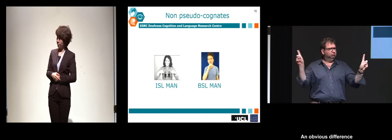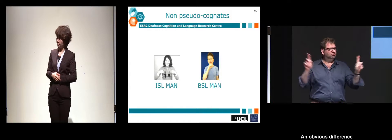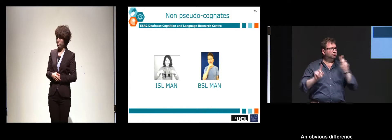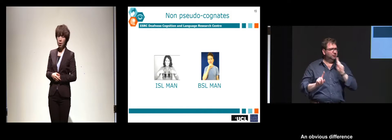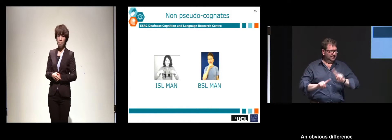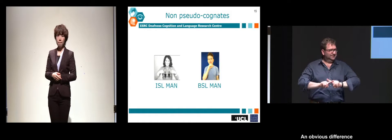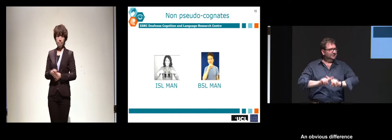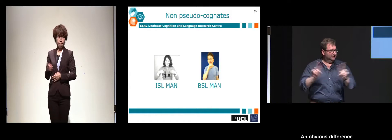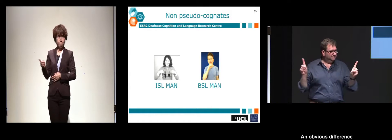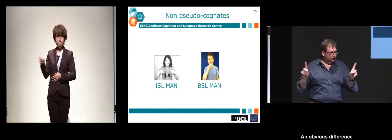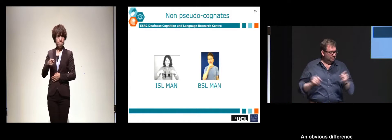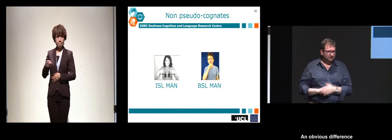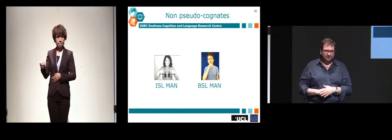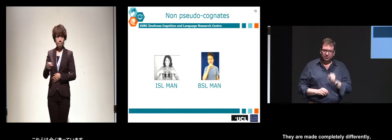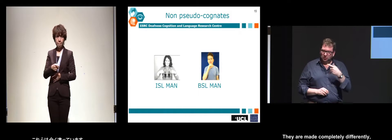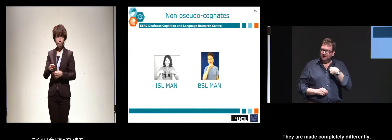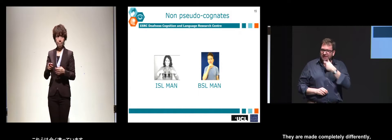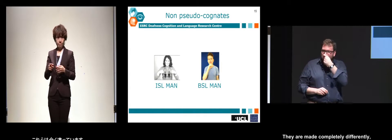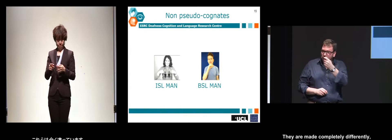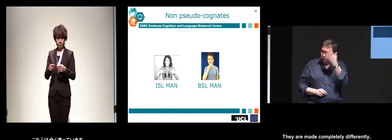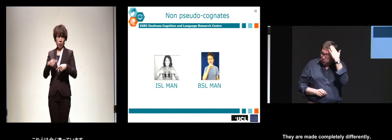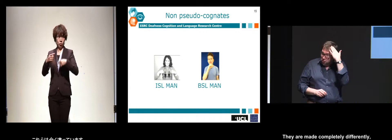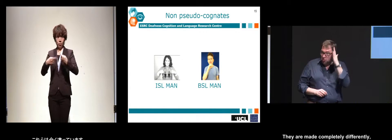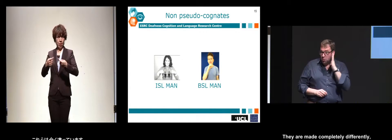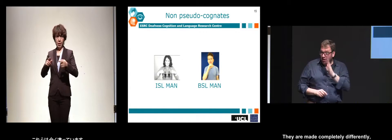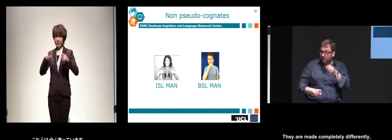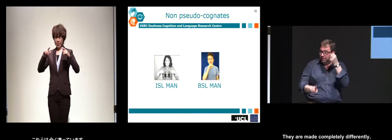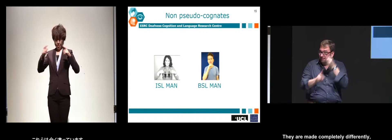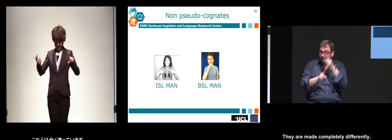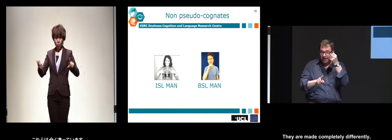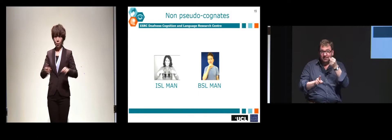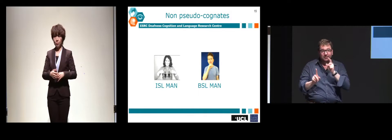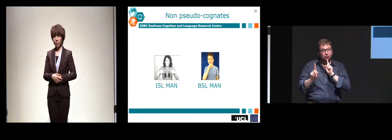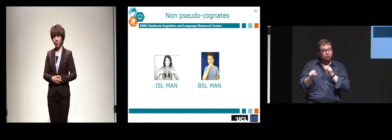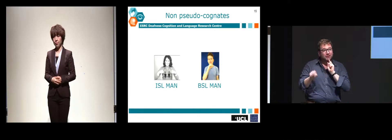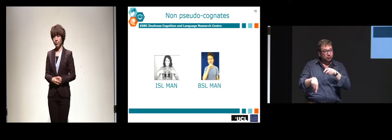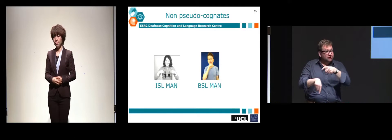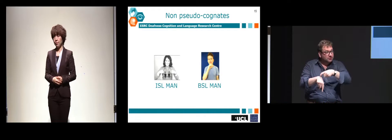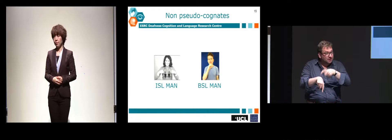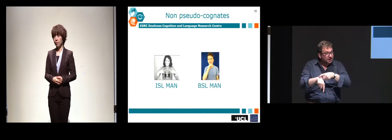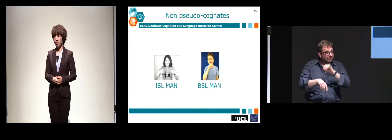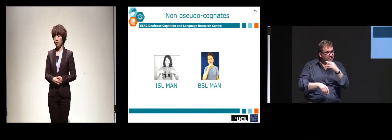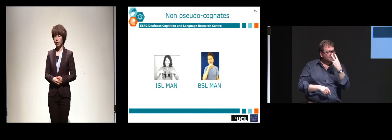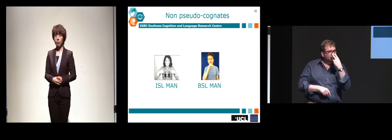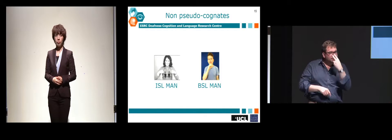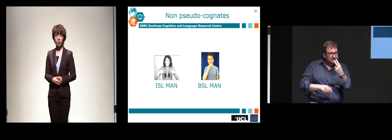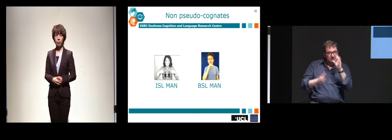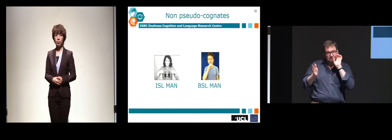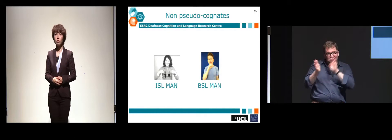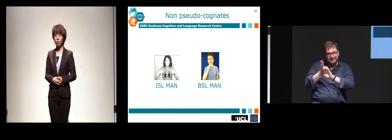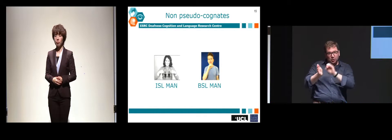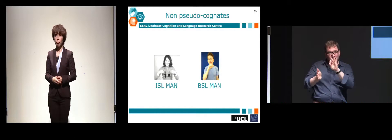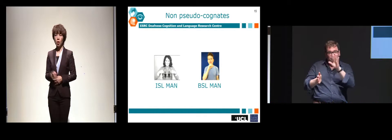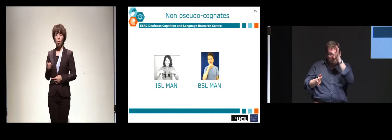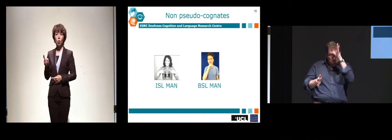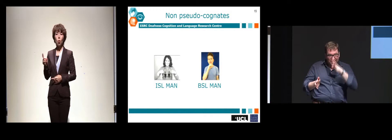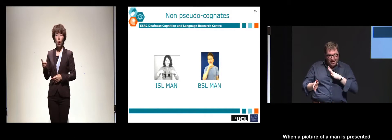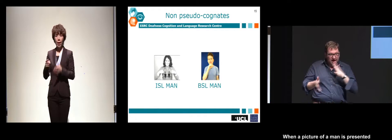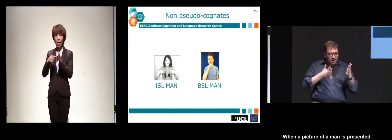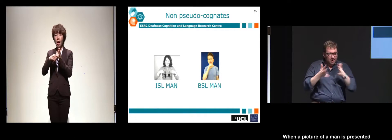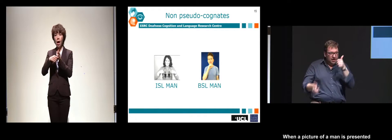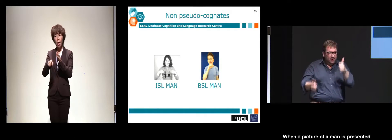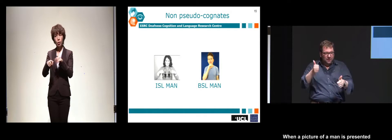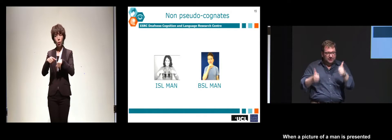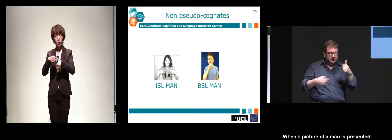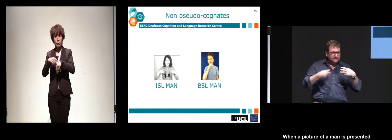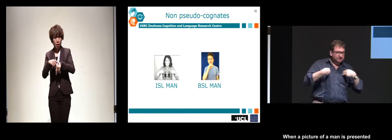An obvious difference between the two. They're made completely differently. So I was curious to know, will this affect response time